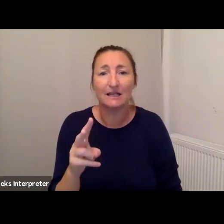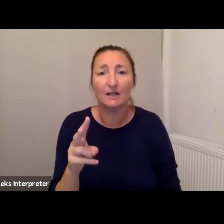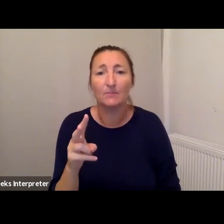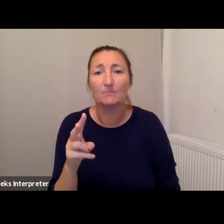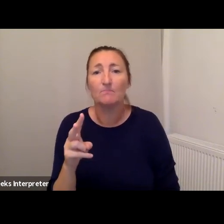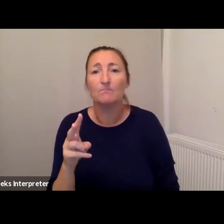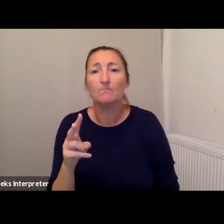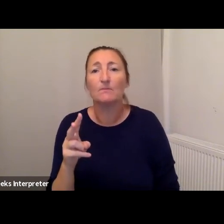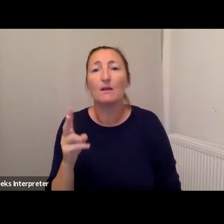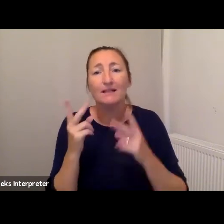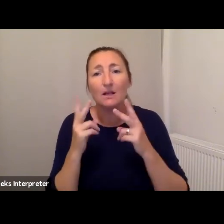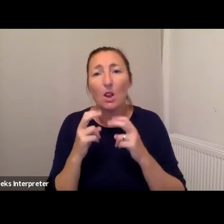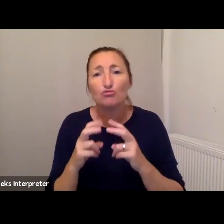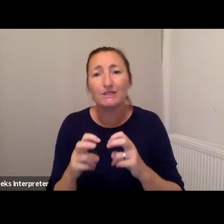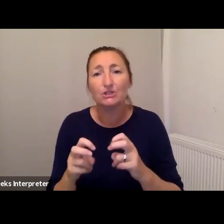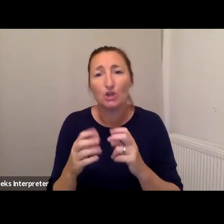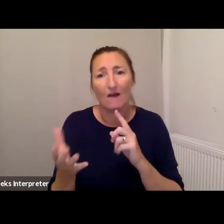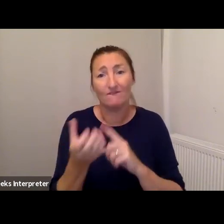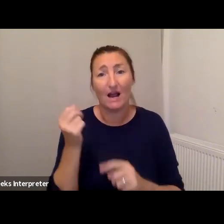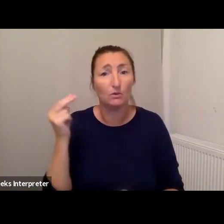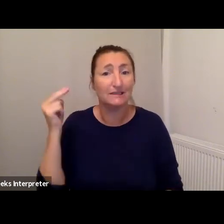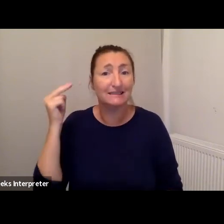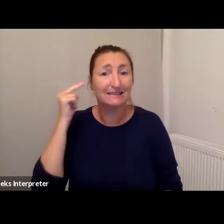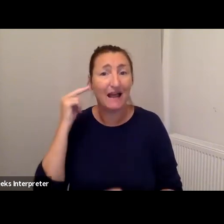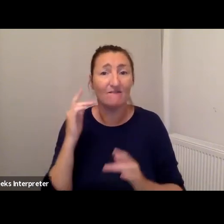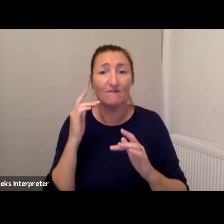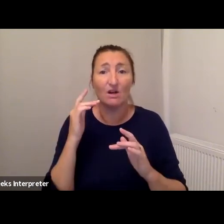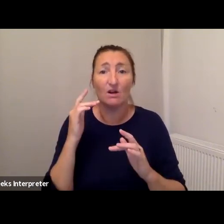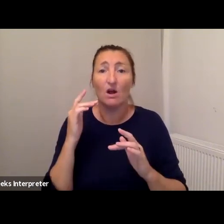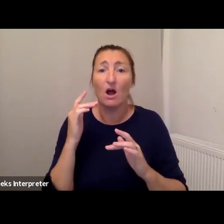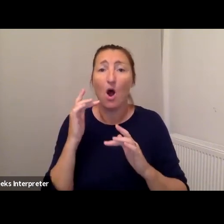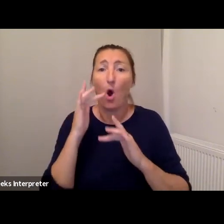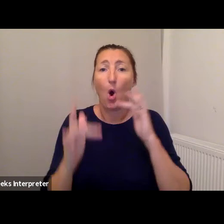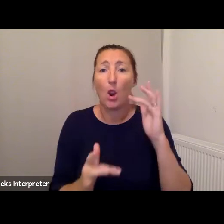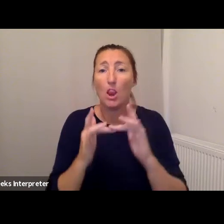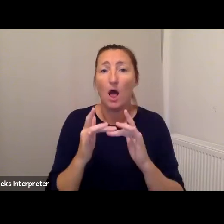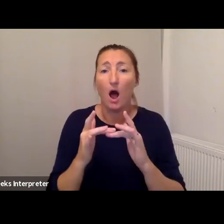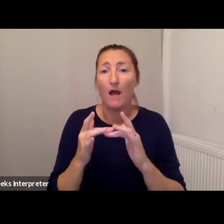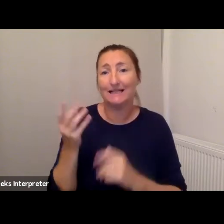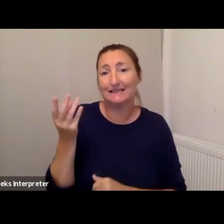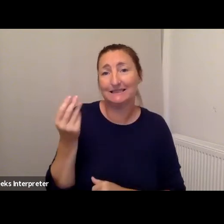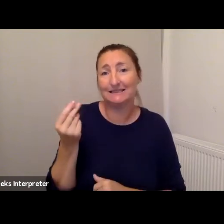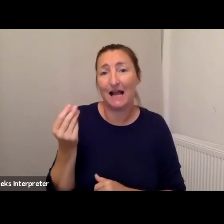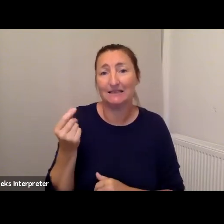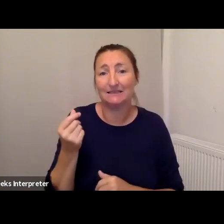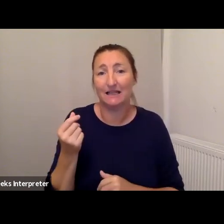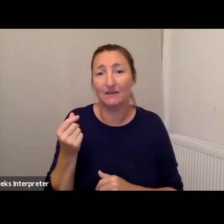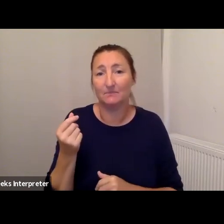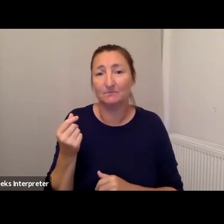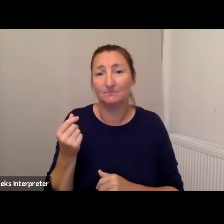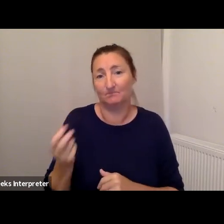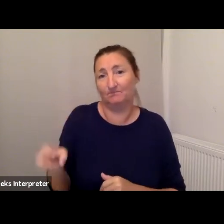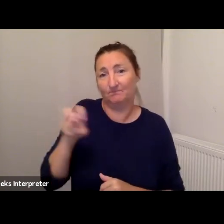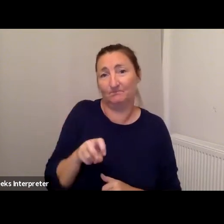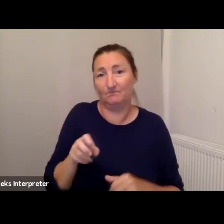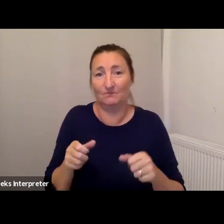GDI Hub, we met a deaf online motorcycle ride hailing driver. And the spontaneous heavy rains